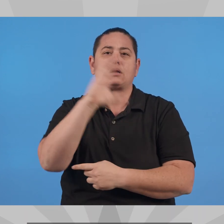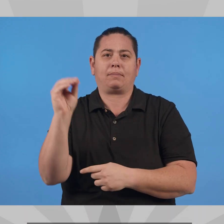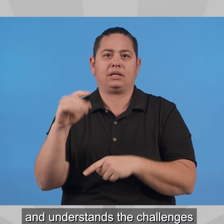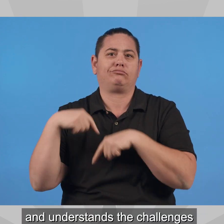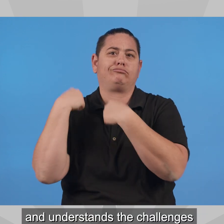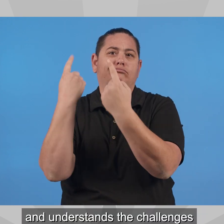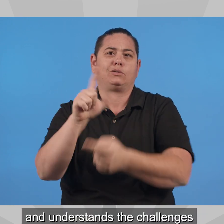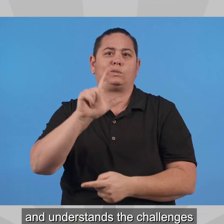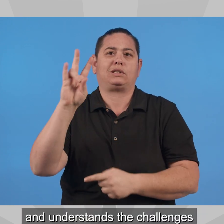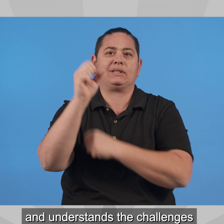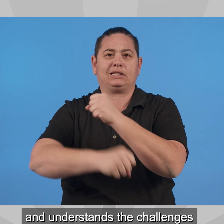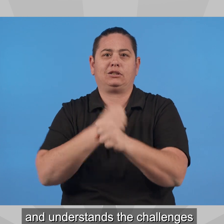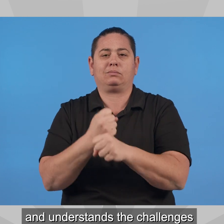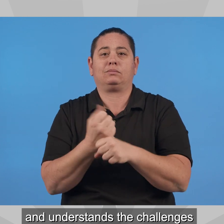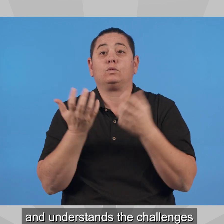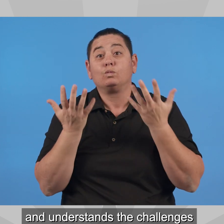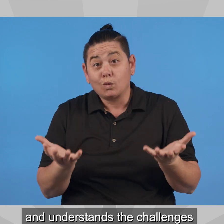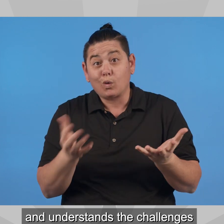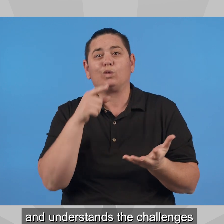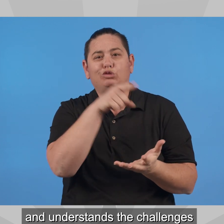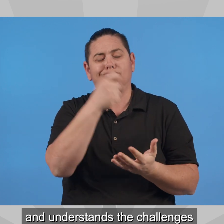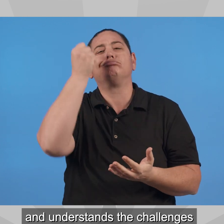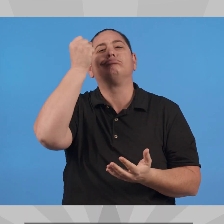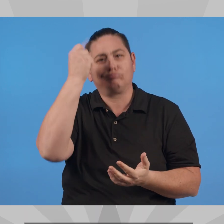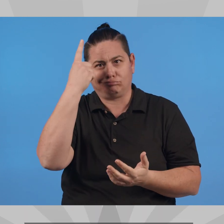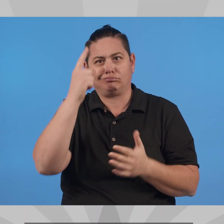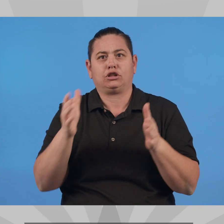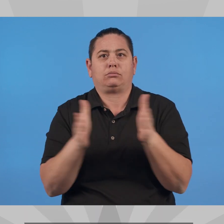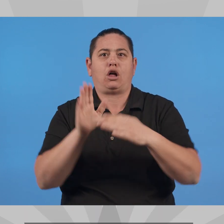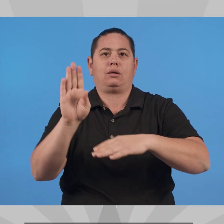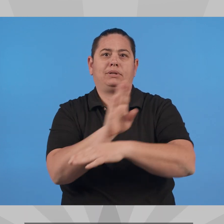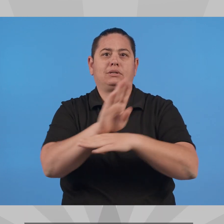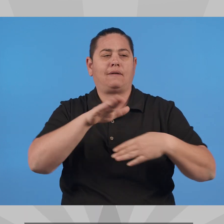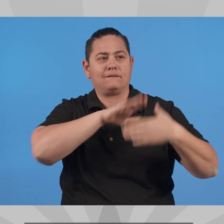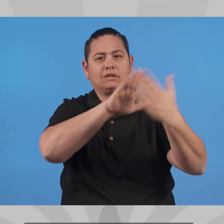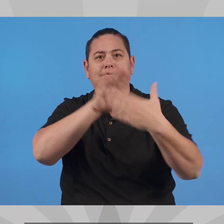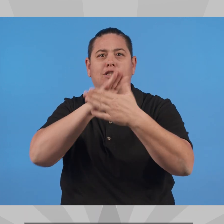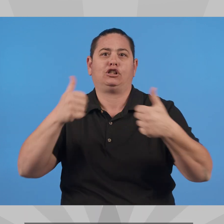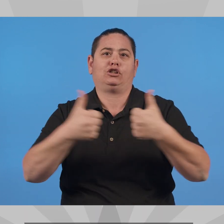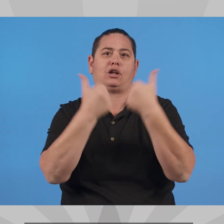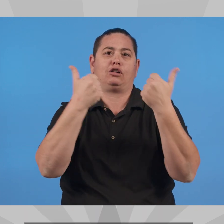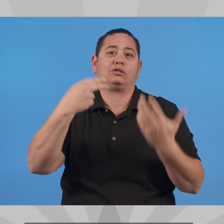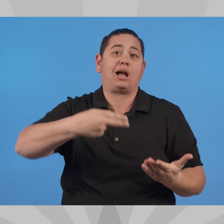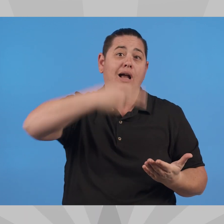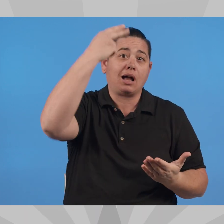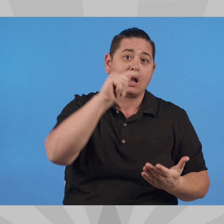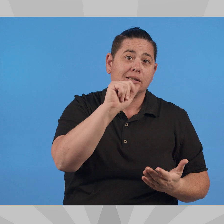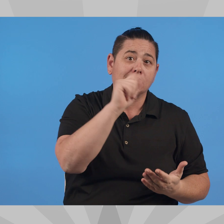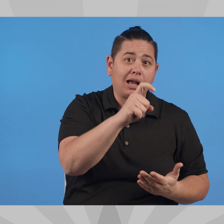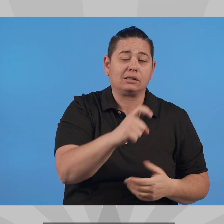company and understands the challenges facing small businesses with high taxes, stiff regulation,